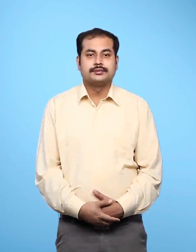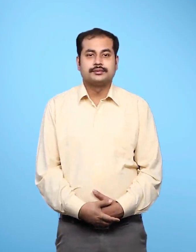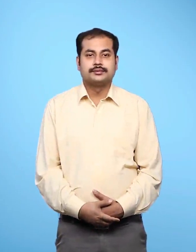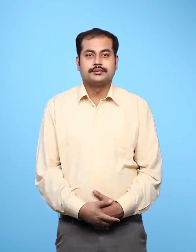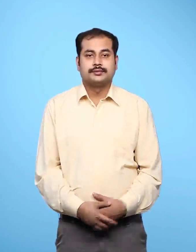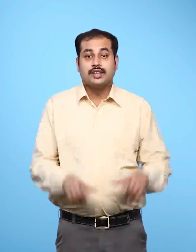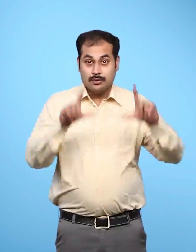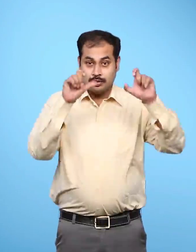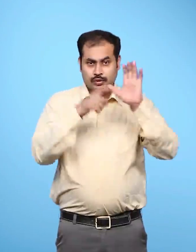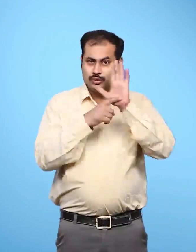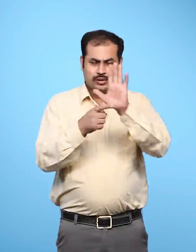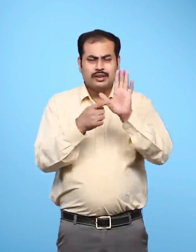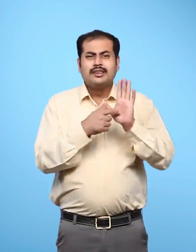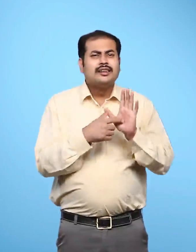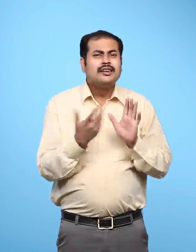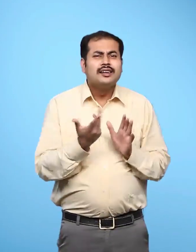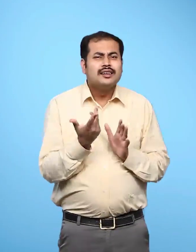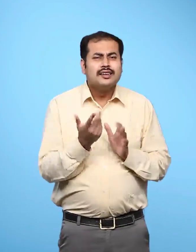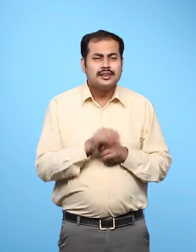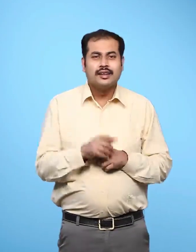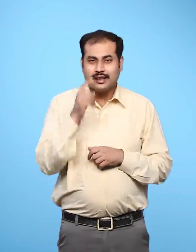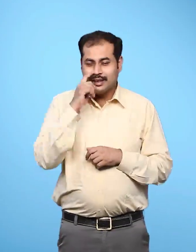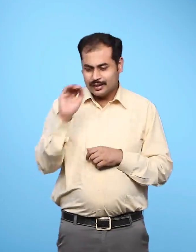Picture shows a girl drinking water.